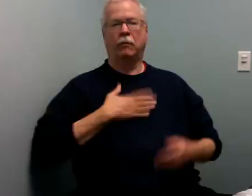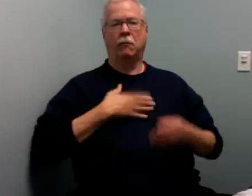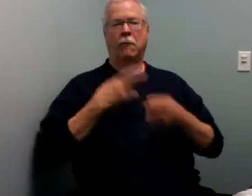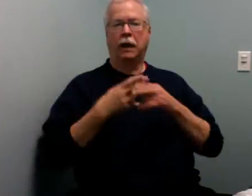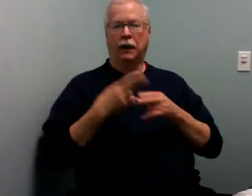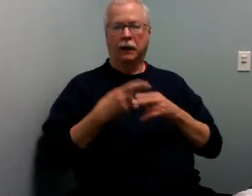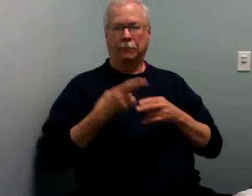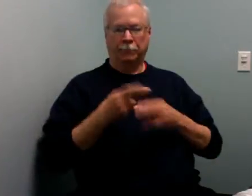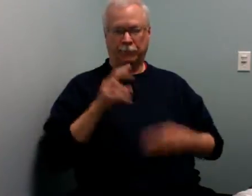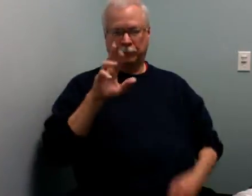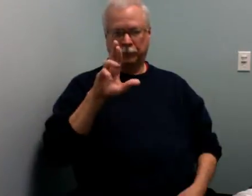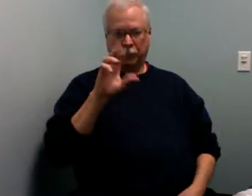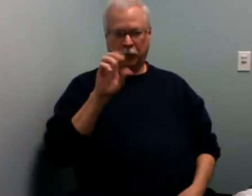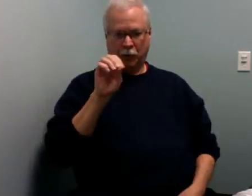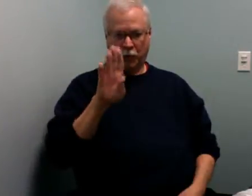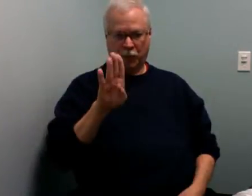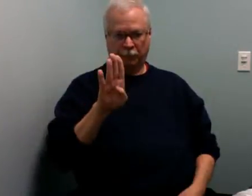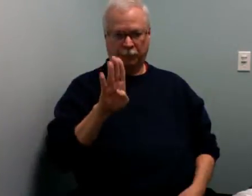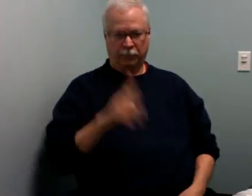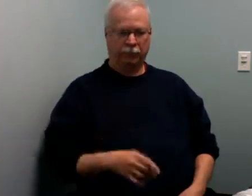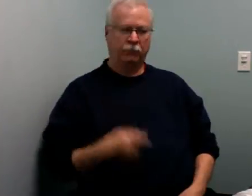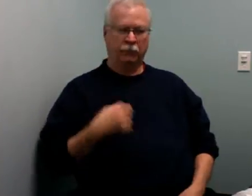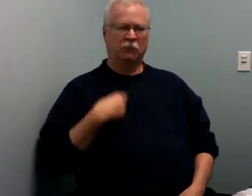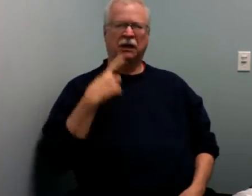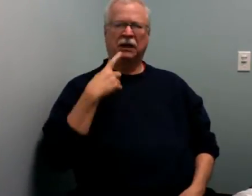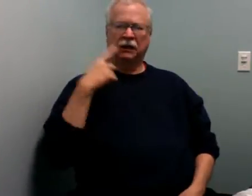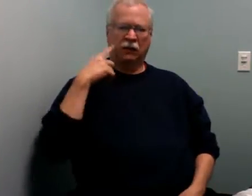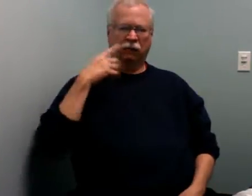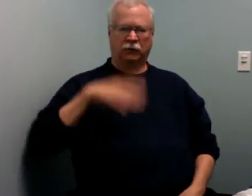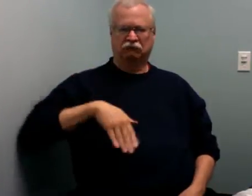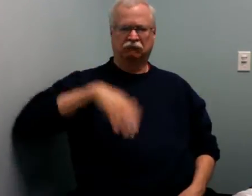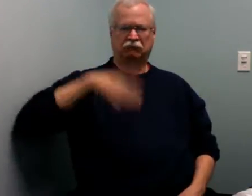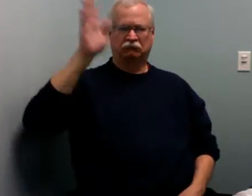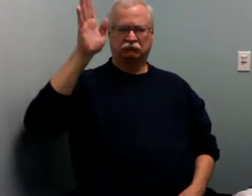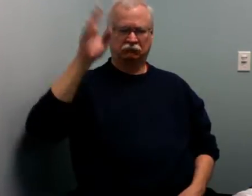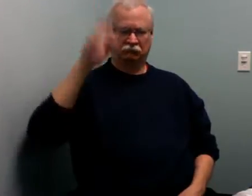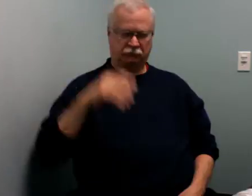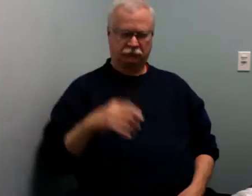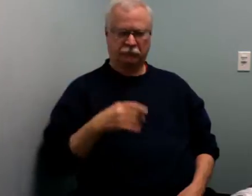Hello, my name is Rob. I grew up deaf.